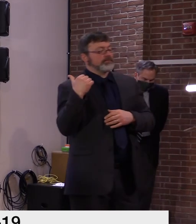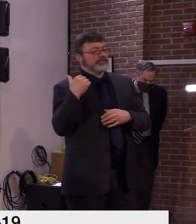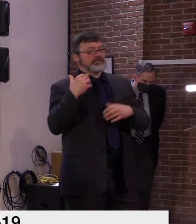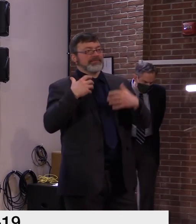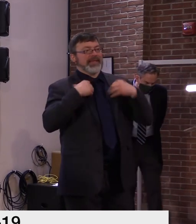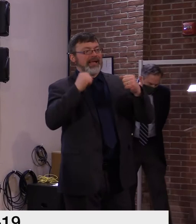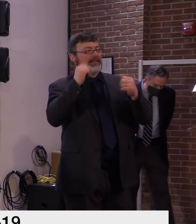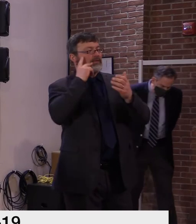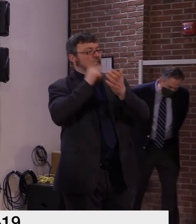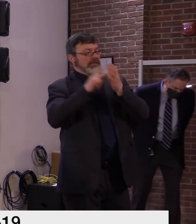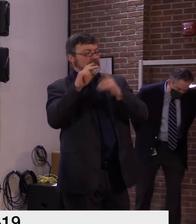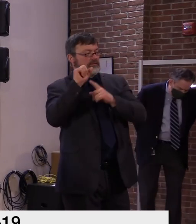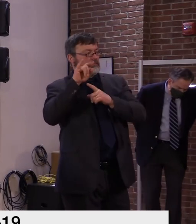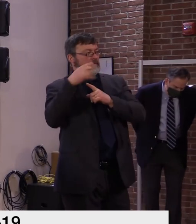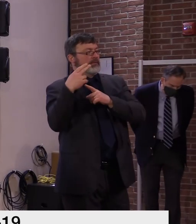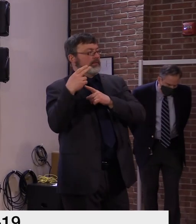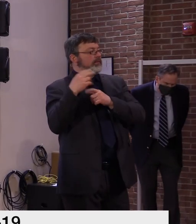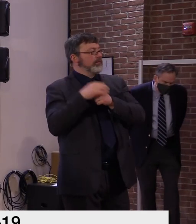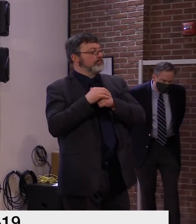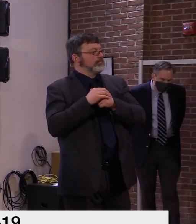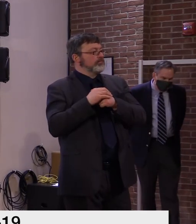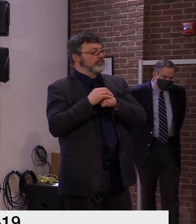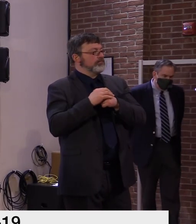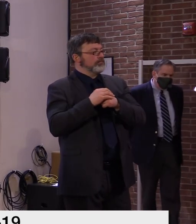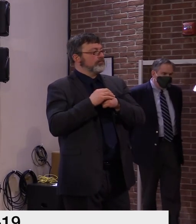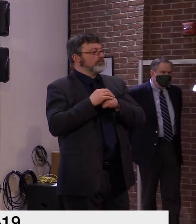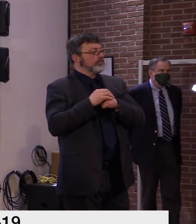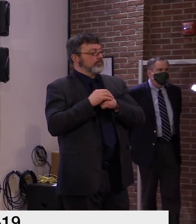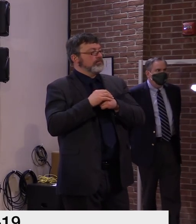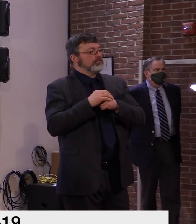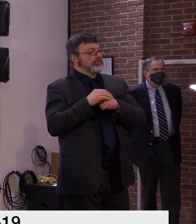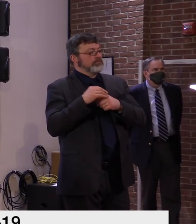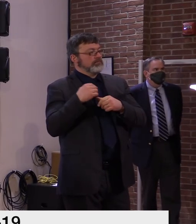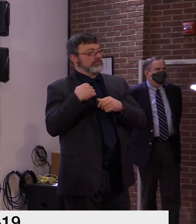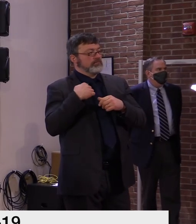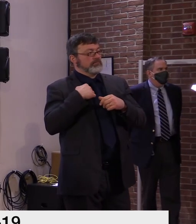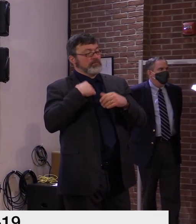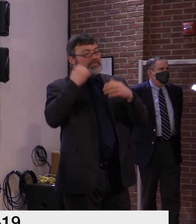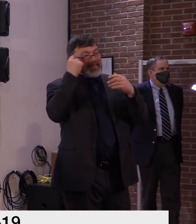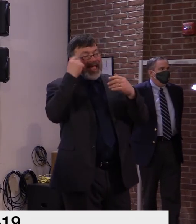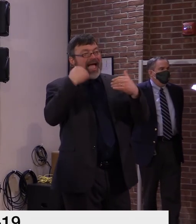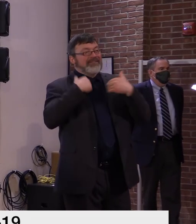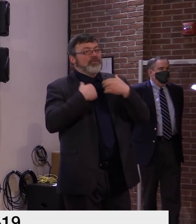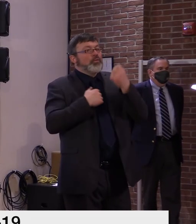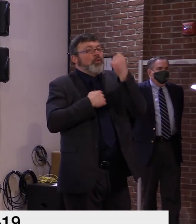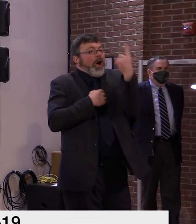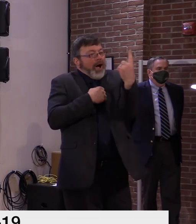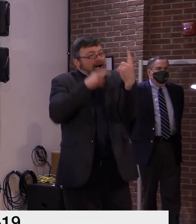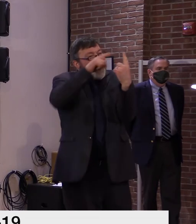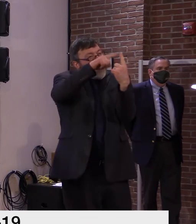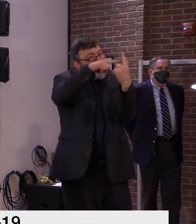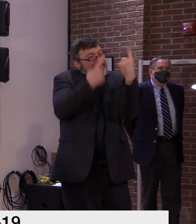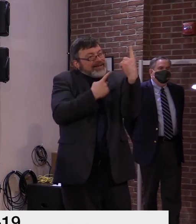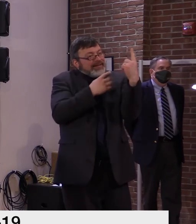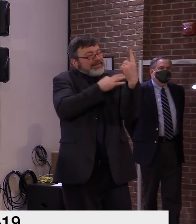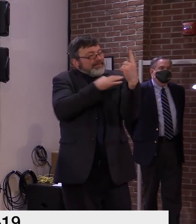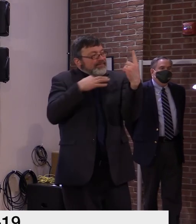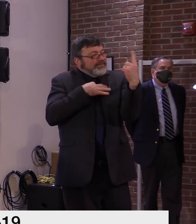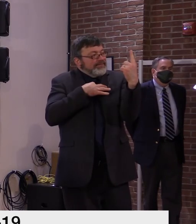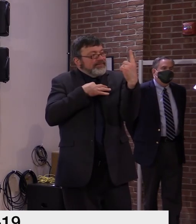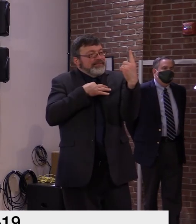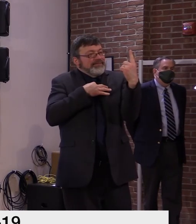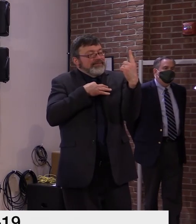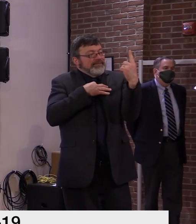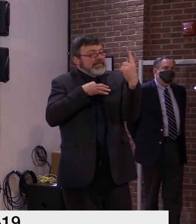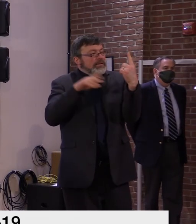if you wish. Right now, we only have one staff member in that facility who has tested positive. As you know, Chris, we